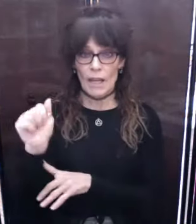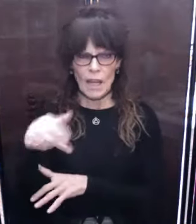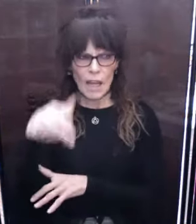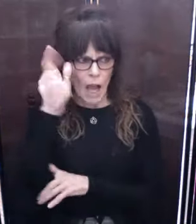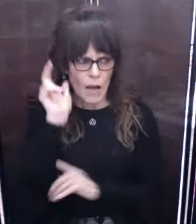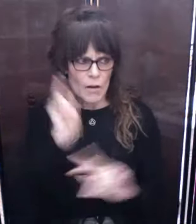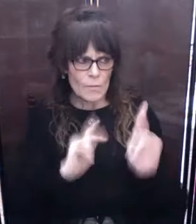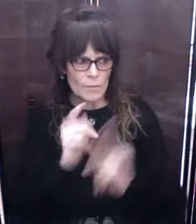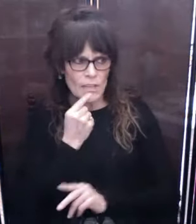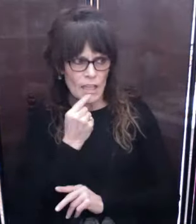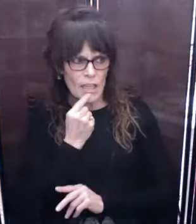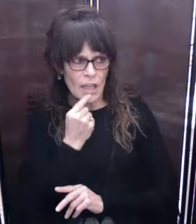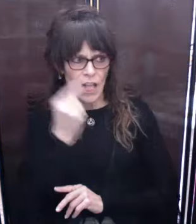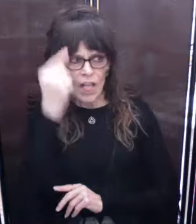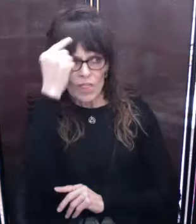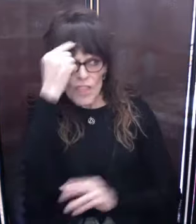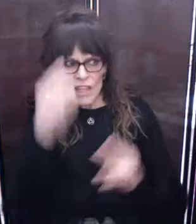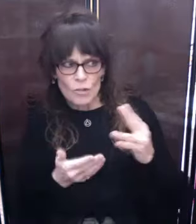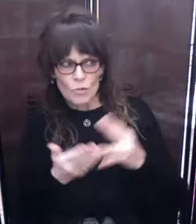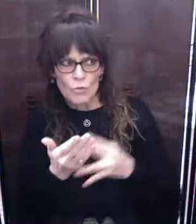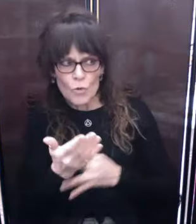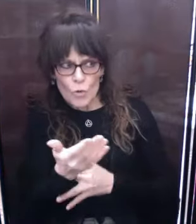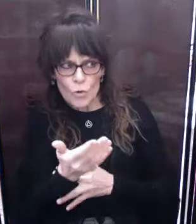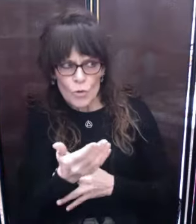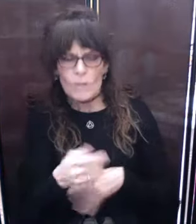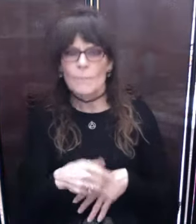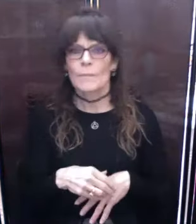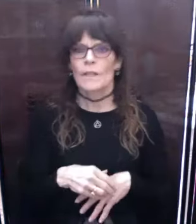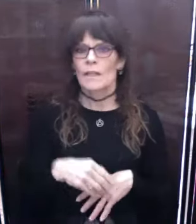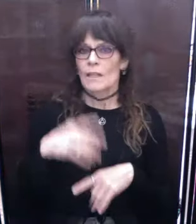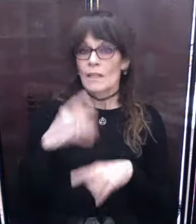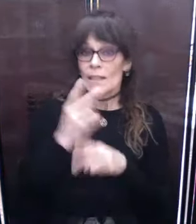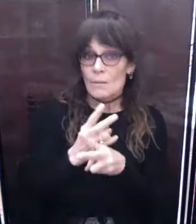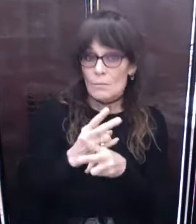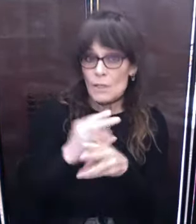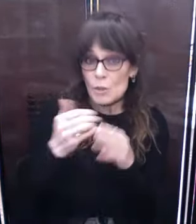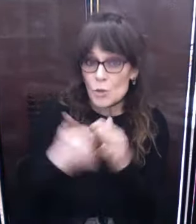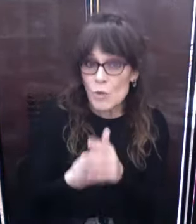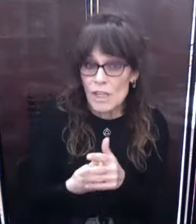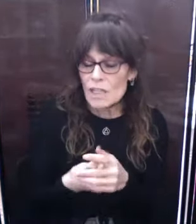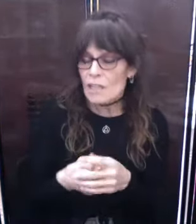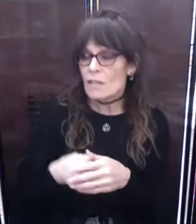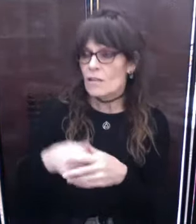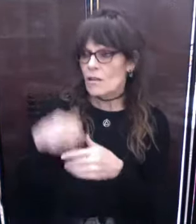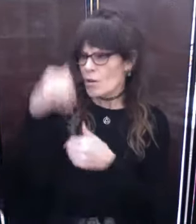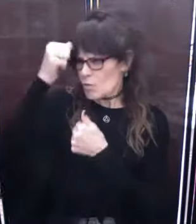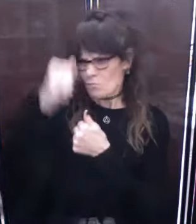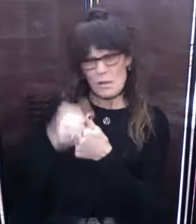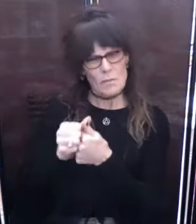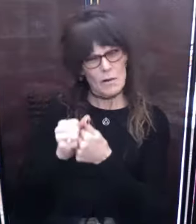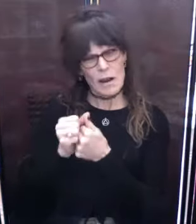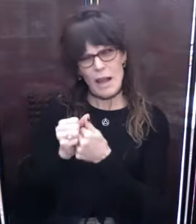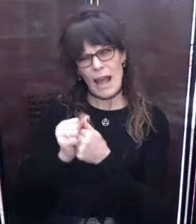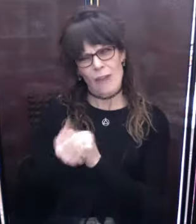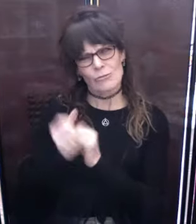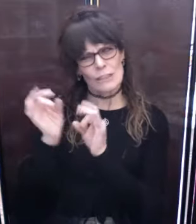you got to think it through, you got to keep it green, you got to remember how bad your drinking got, I forgot